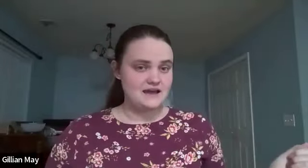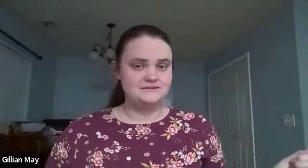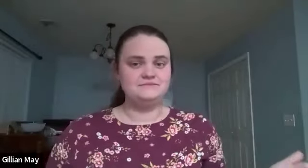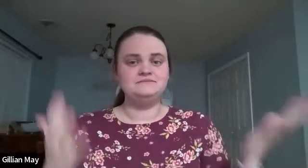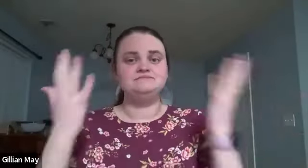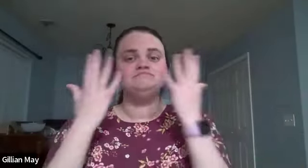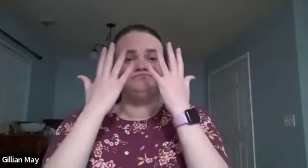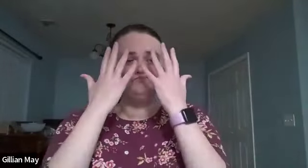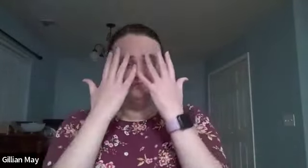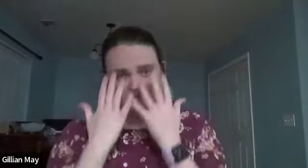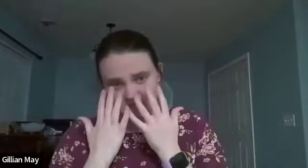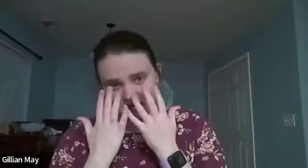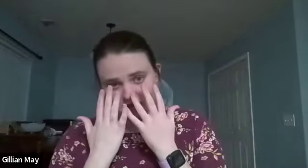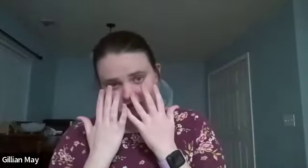Sad, sad,